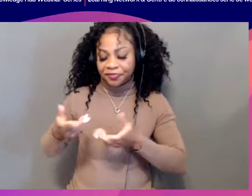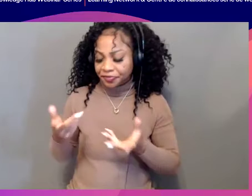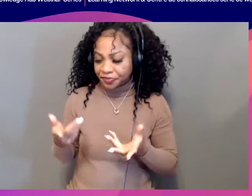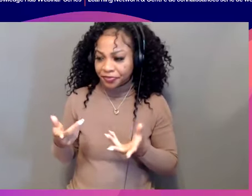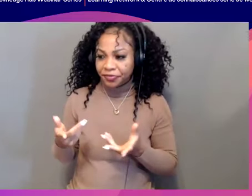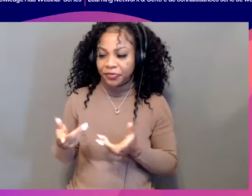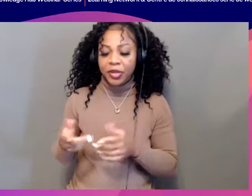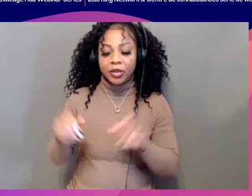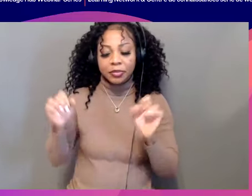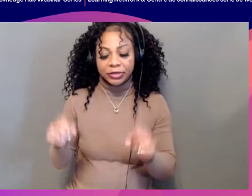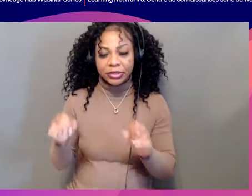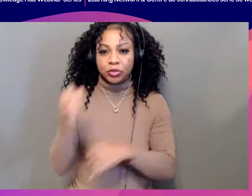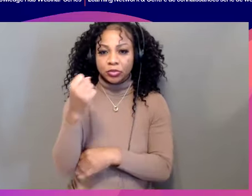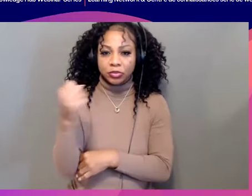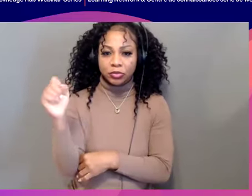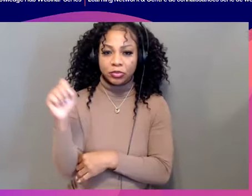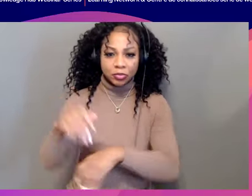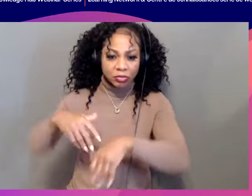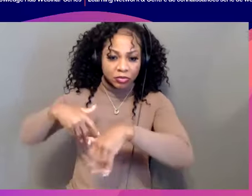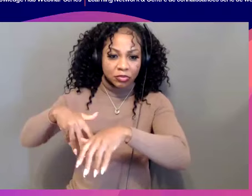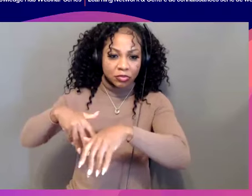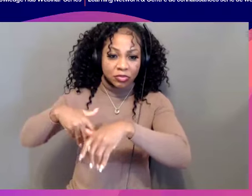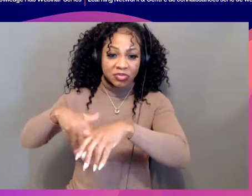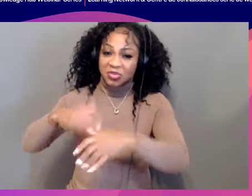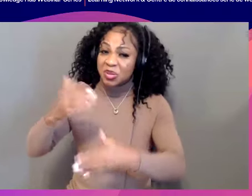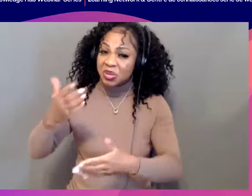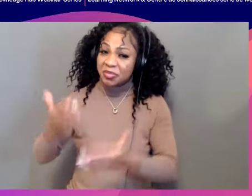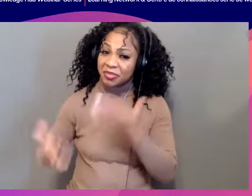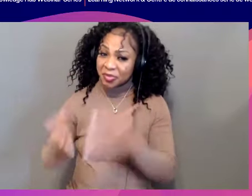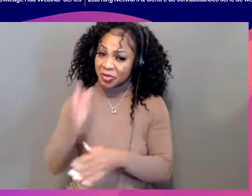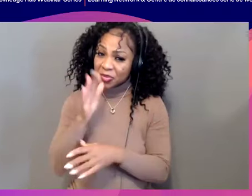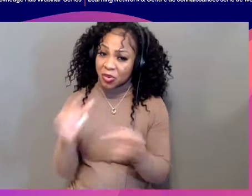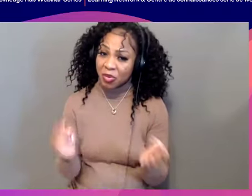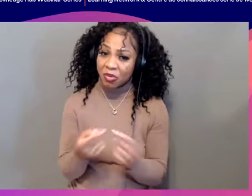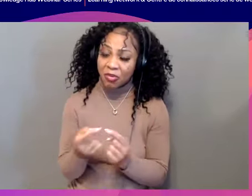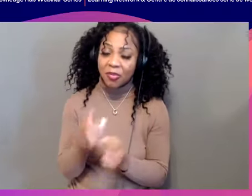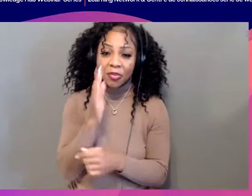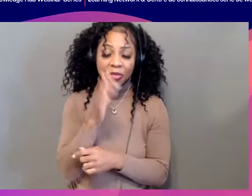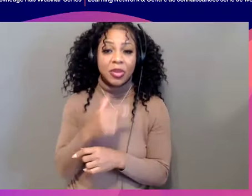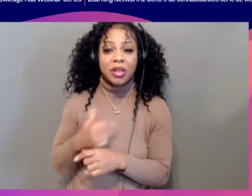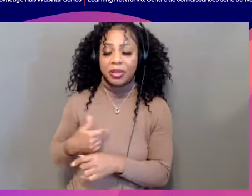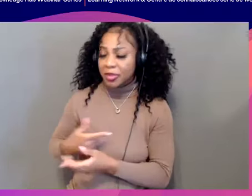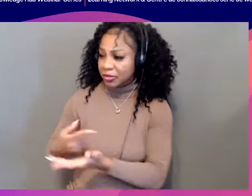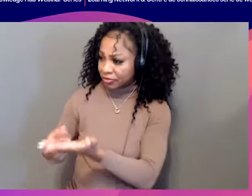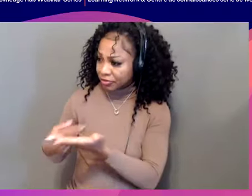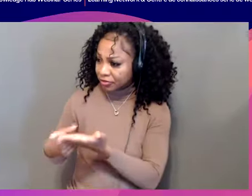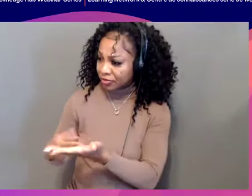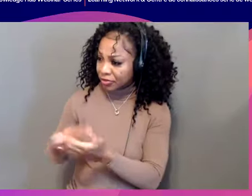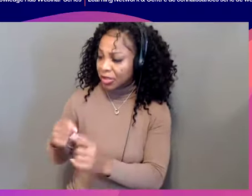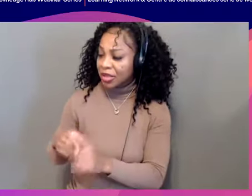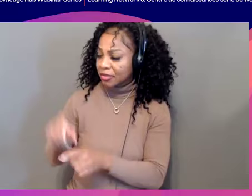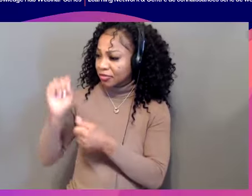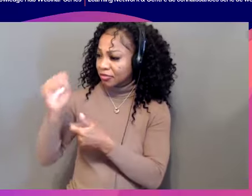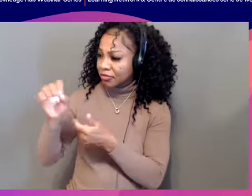a potential protest that was going to be quite harmful. And when I spoke with him about my